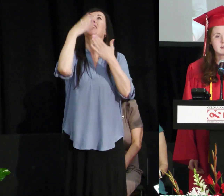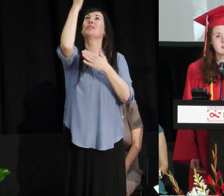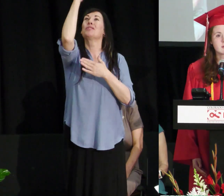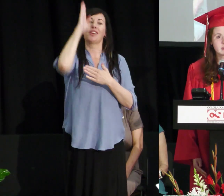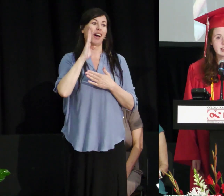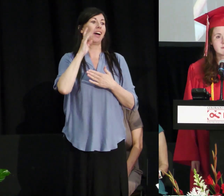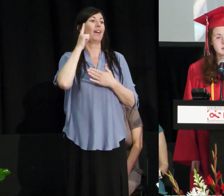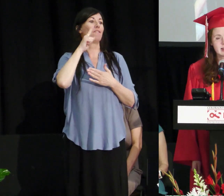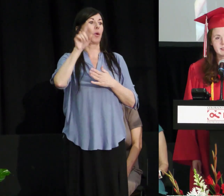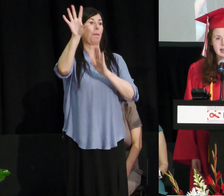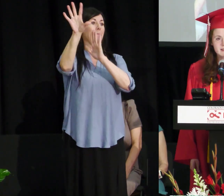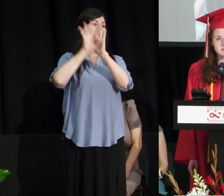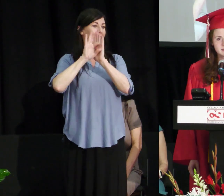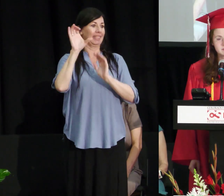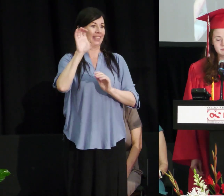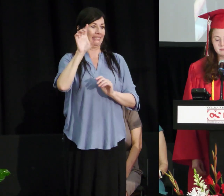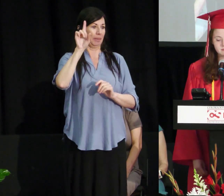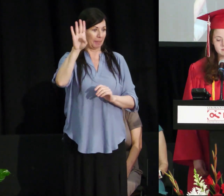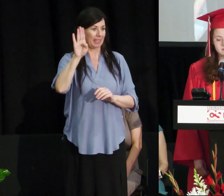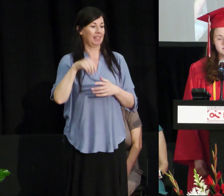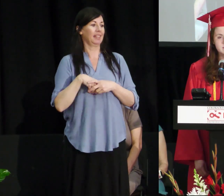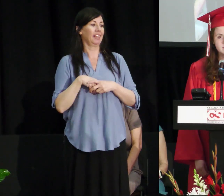in your plan for my life.